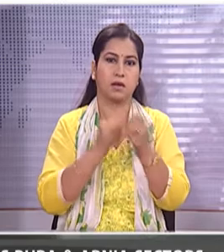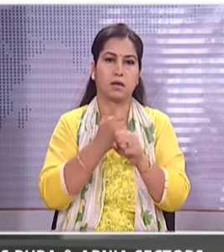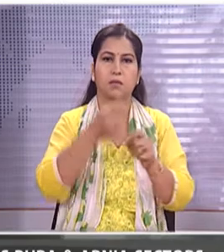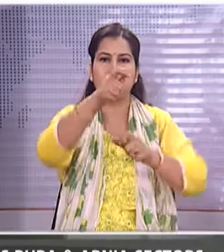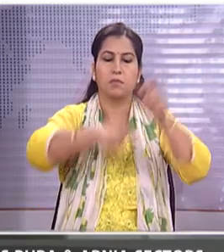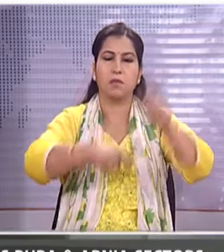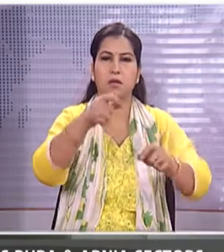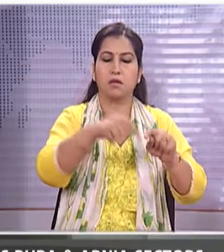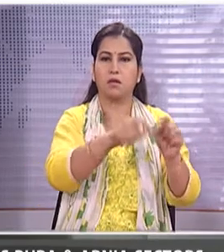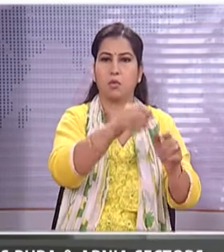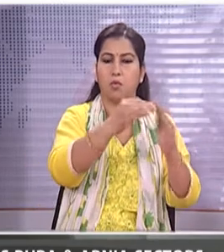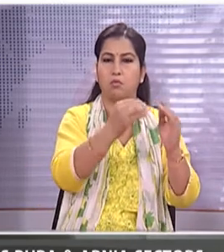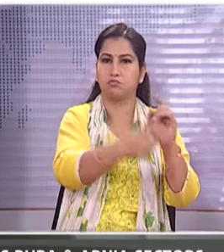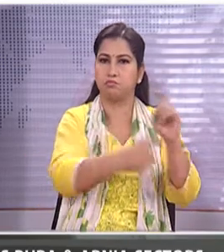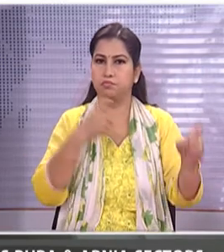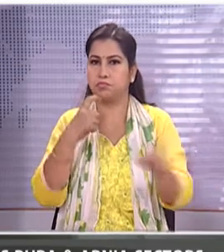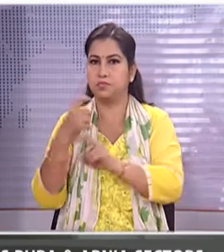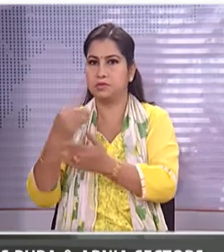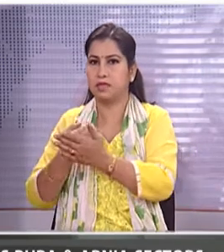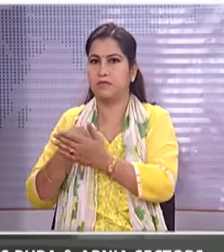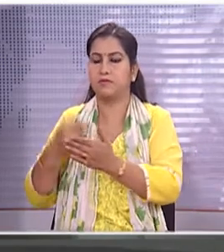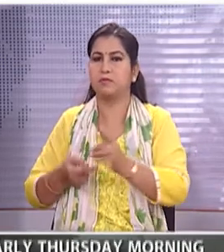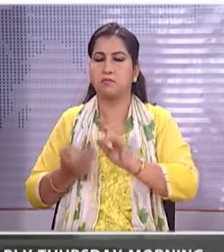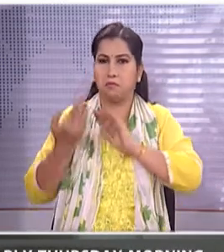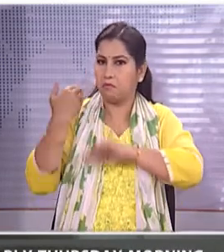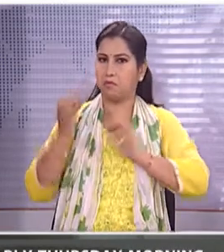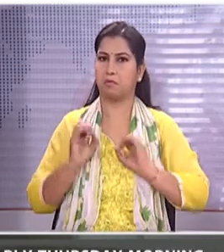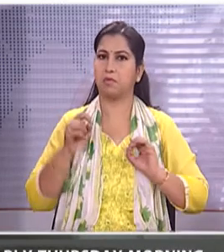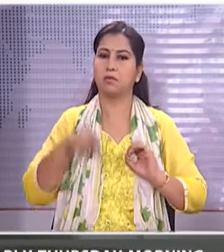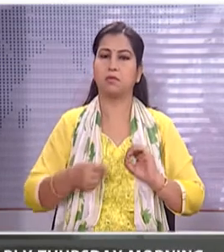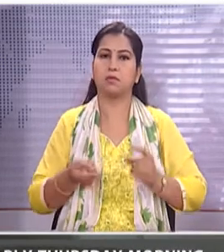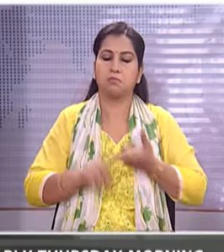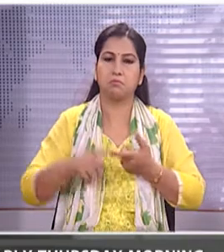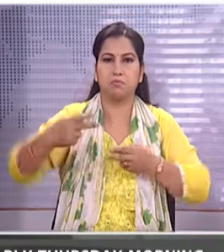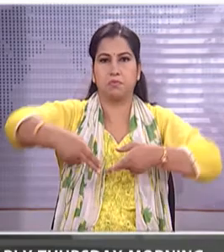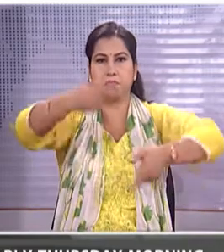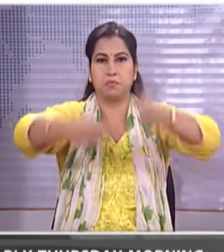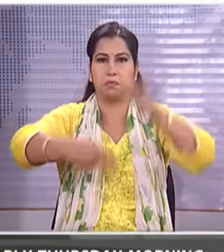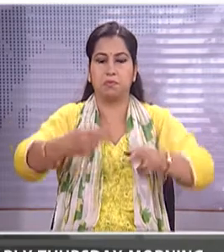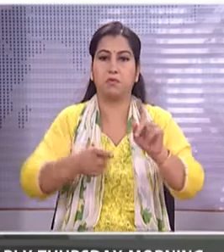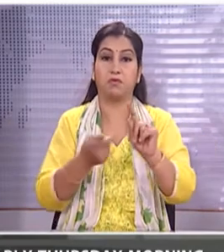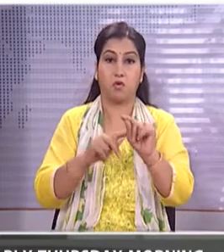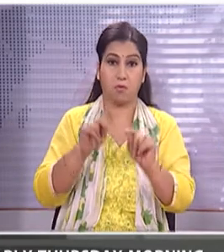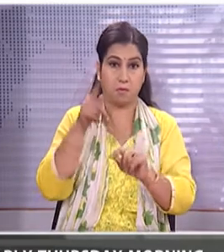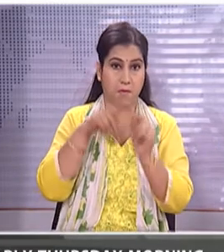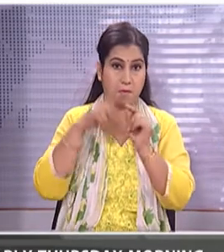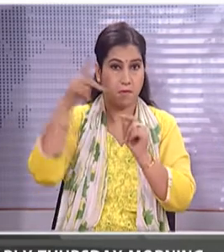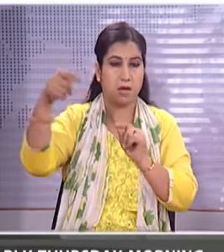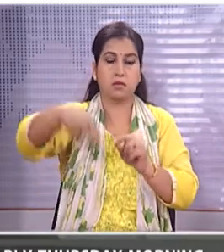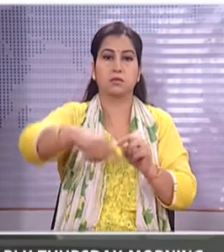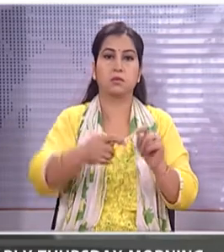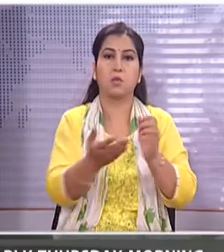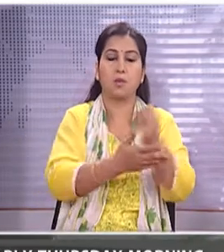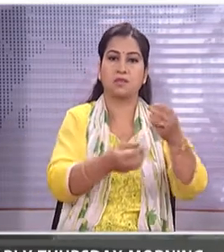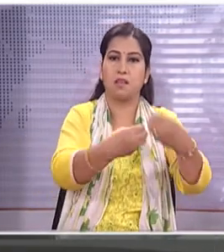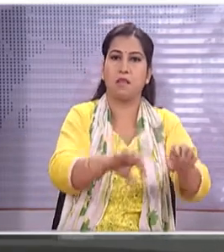are migrating to safer places. Locals say this has never happened before, such heavy firing from Pakistan. People have left the village